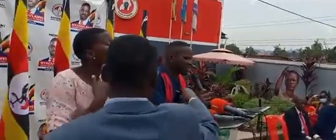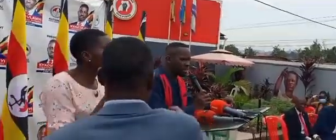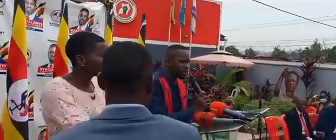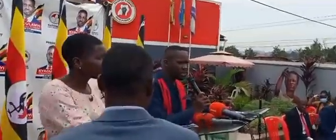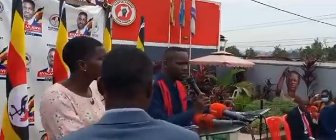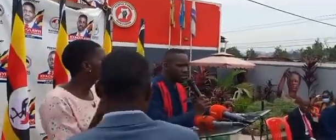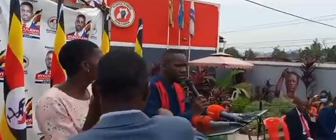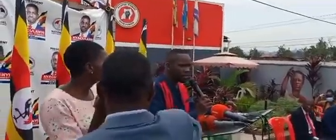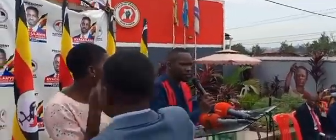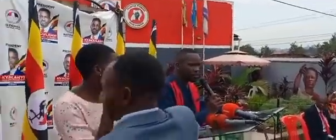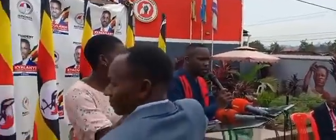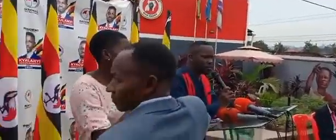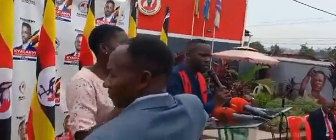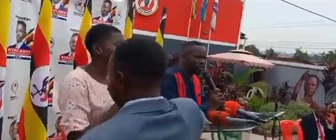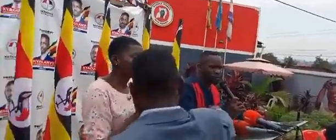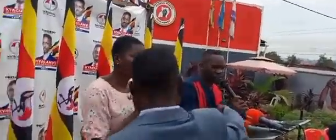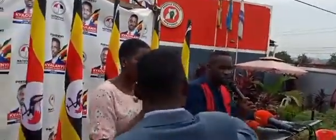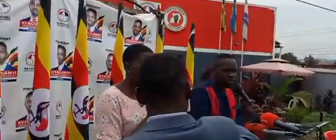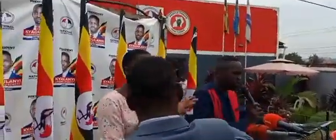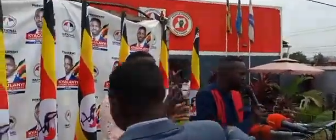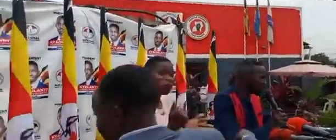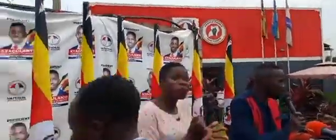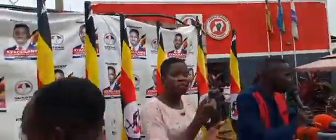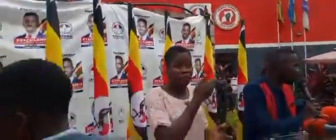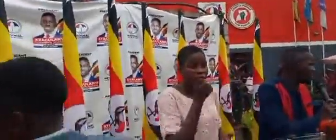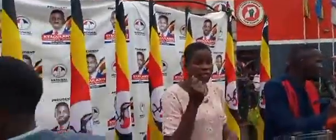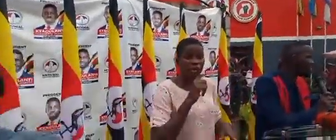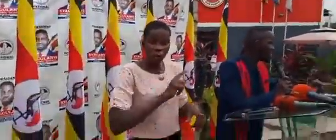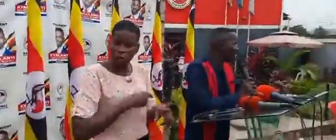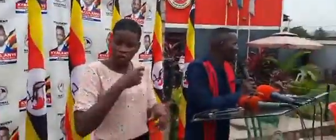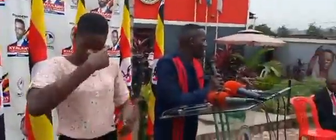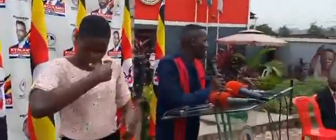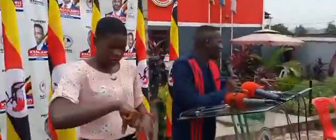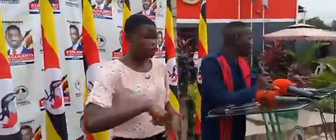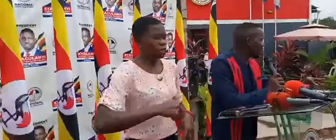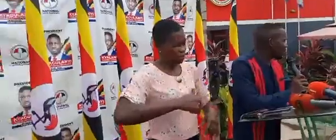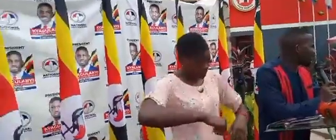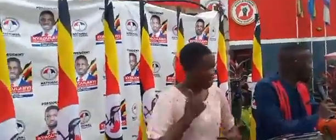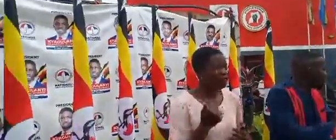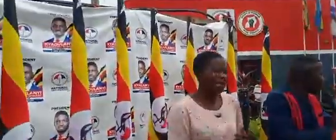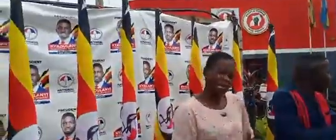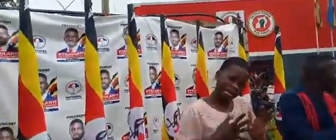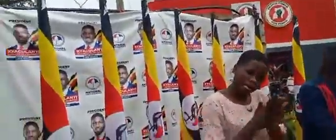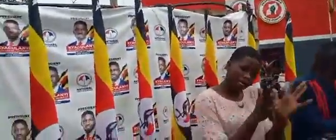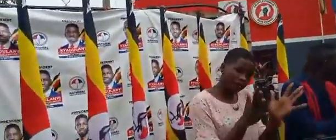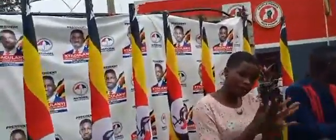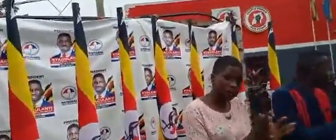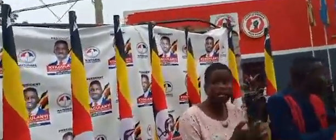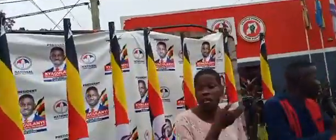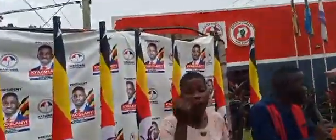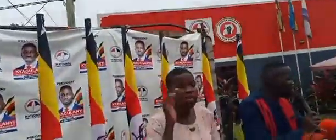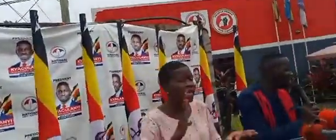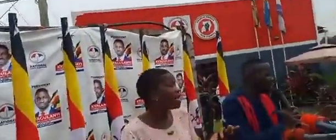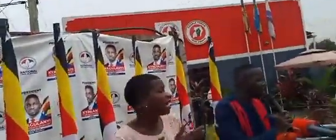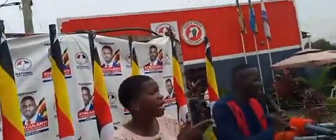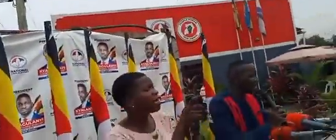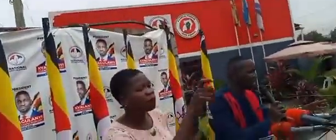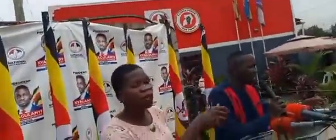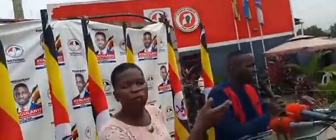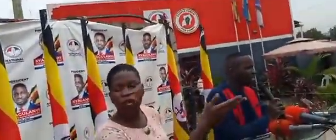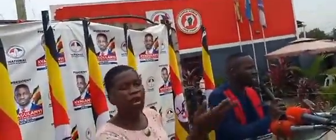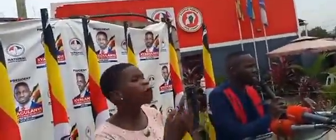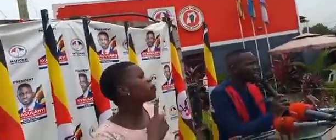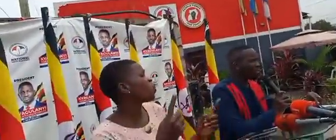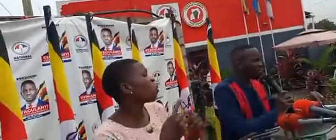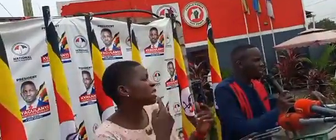because it is better when it comes from the horse's mouth. It's different when I stand here or any other leader and we talk about people being